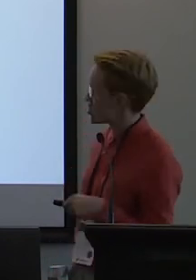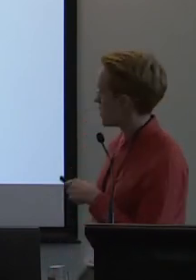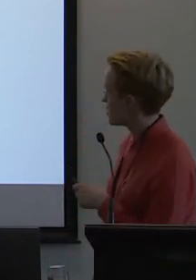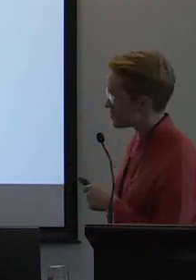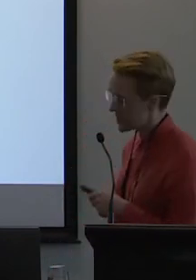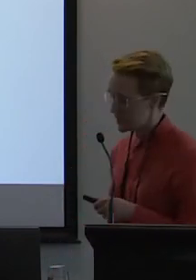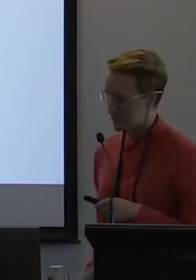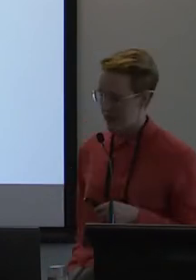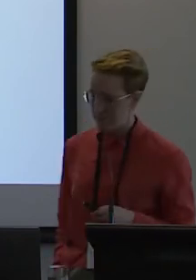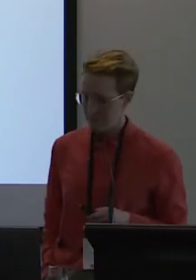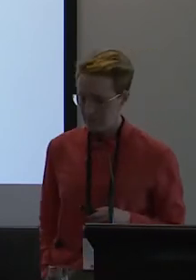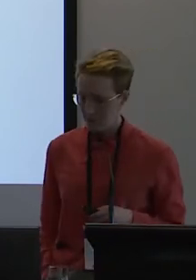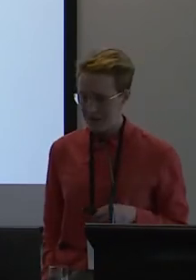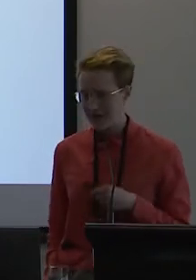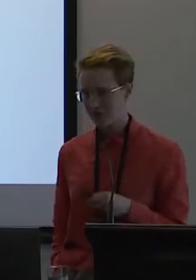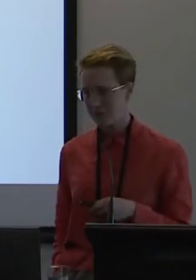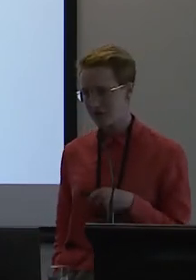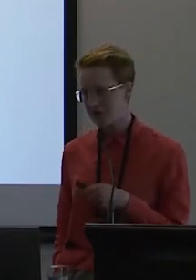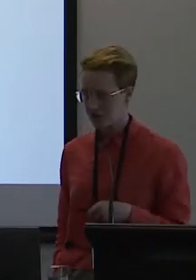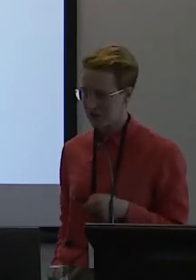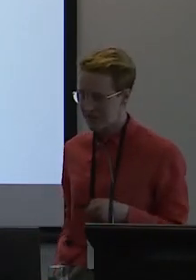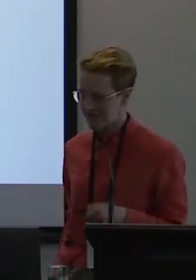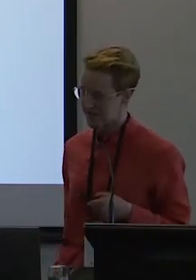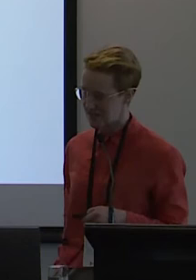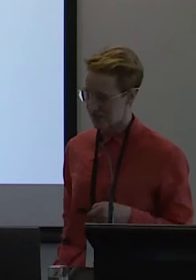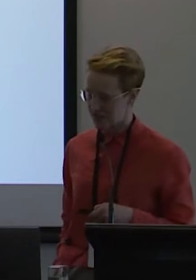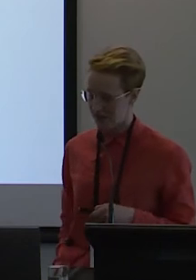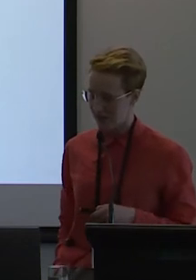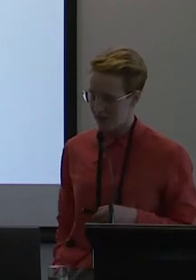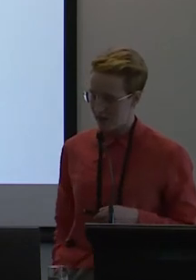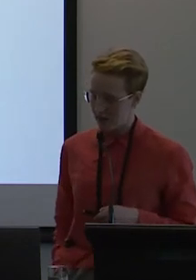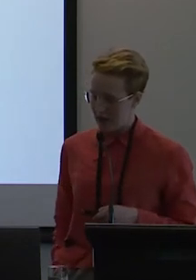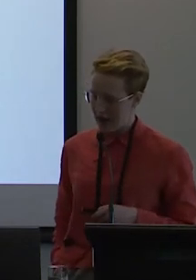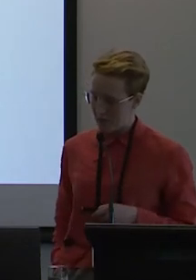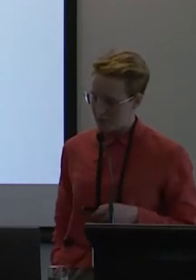And I'm showing you these partially because they're just really intense and interesting,